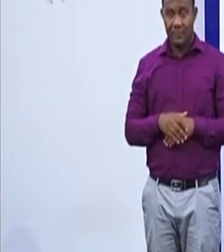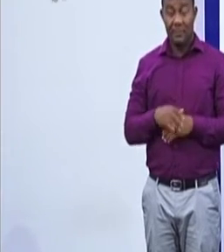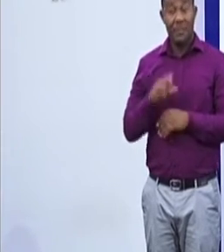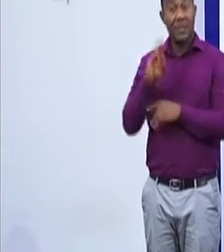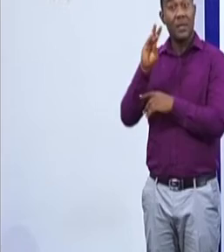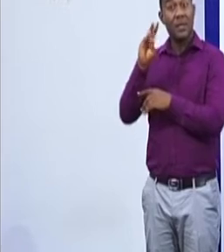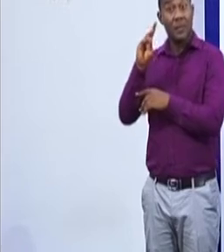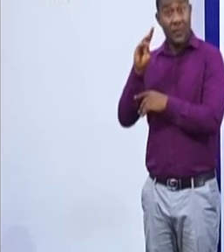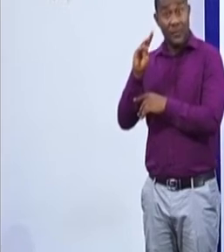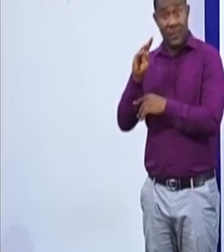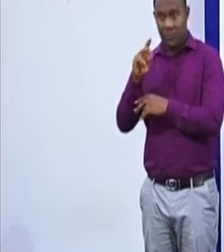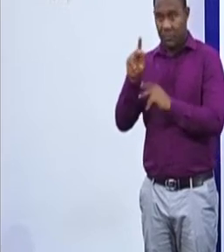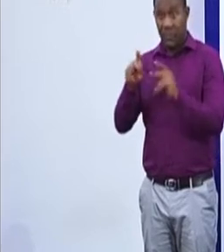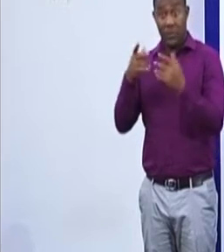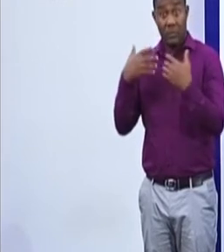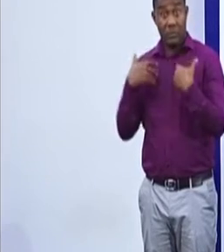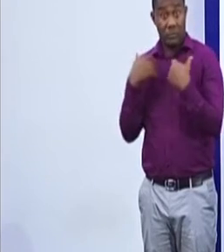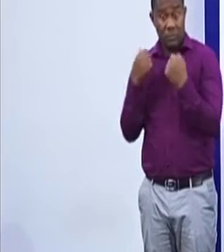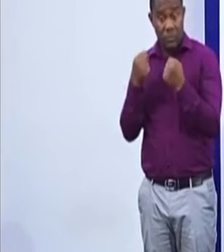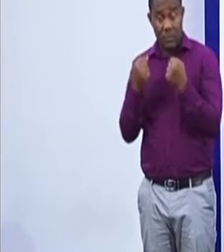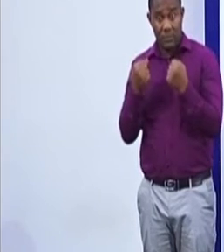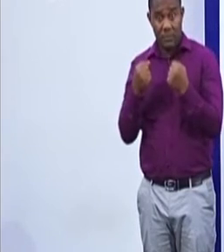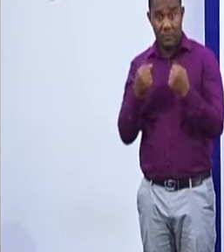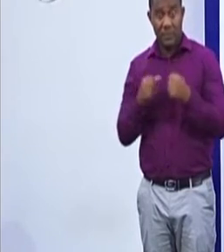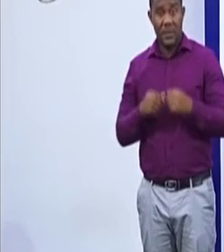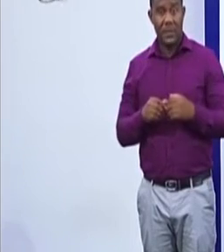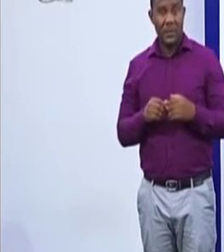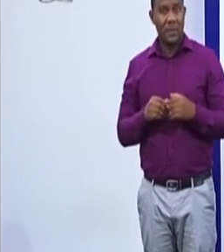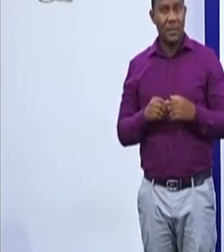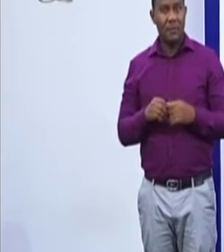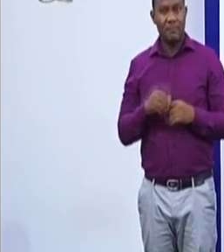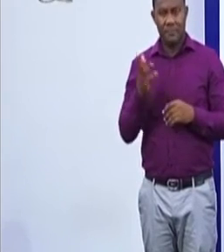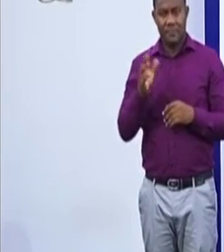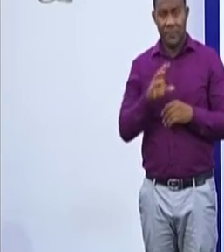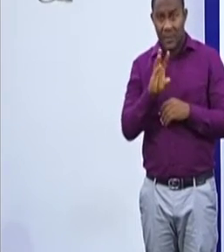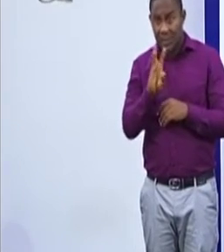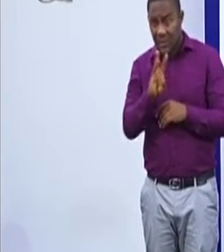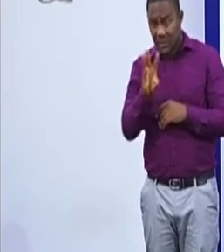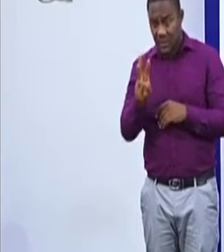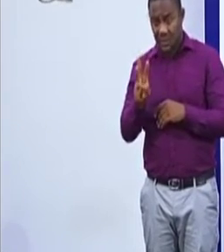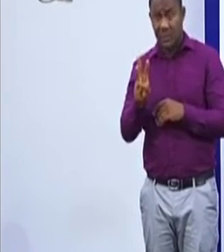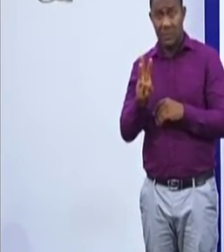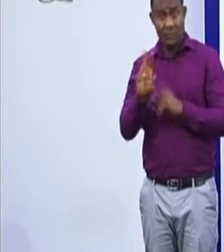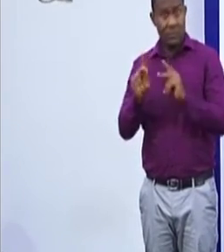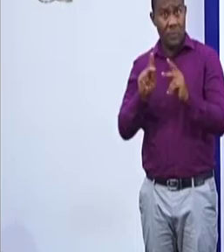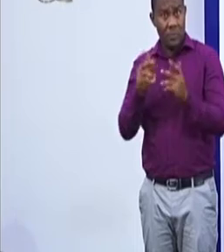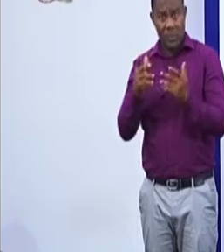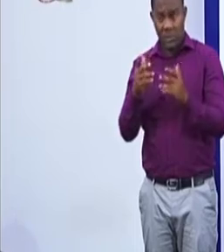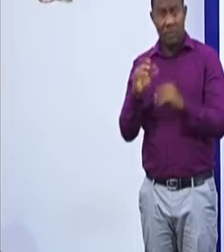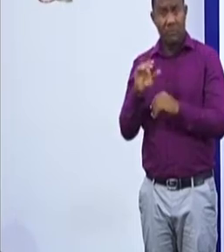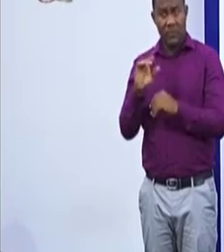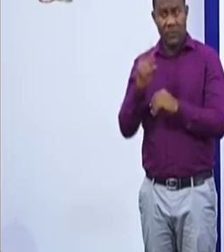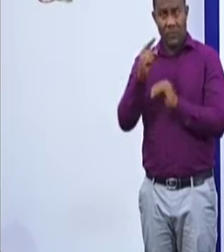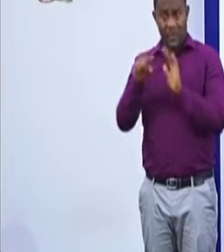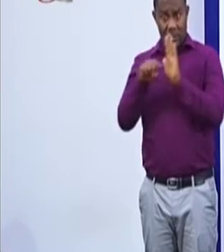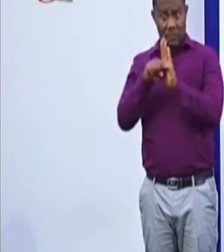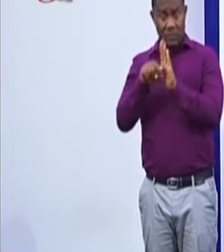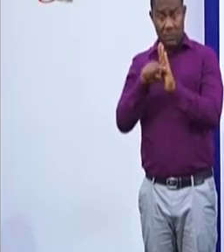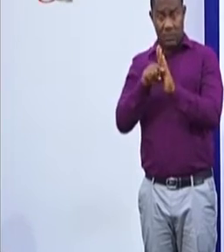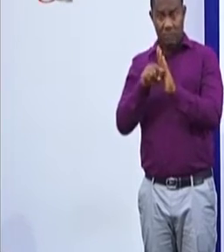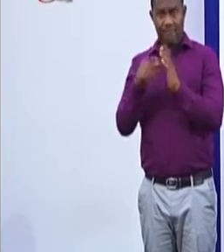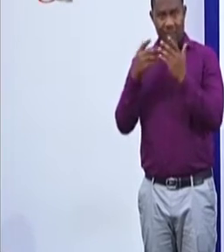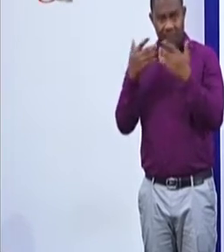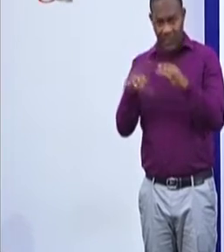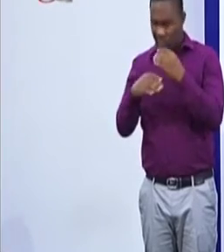others who have gone through treatment and have tested a first negative, and we are in the process of getting them